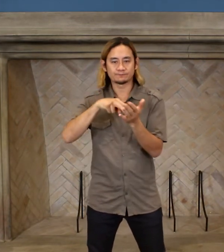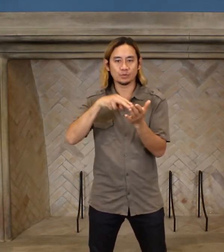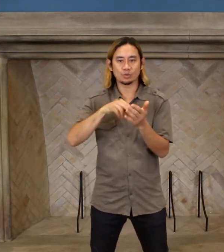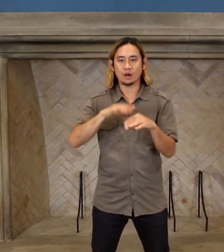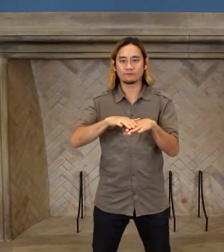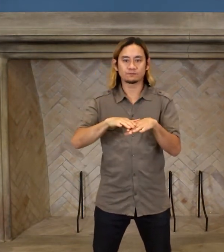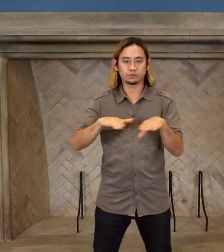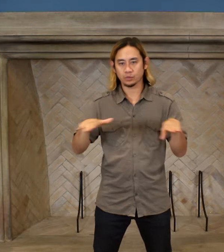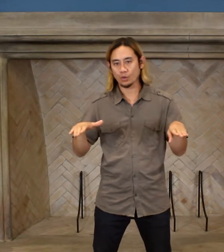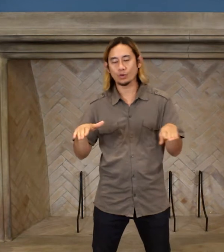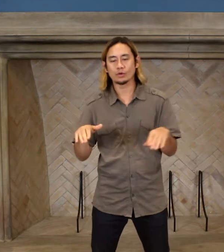on the floor.